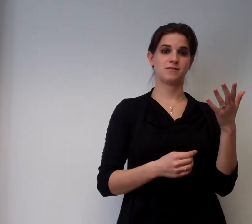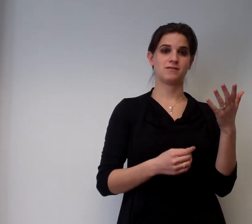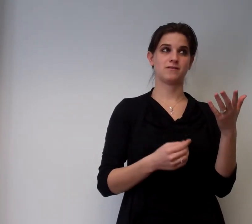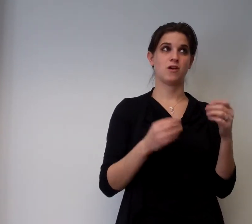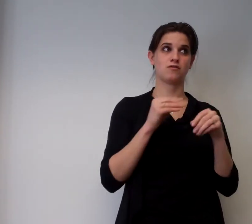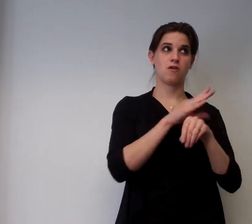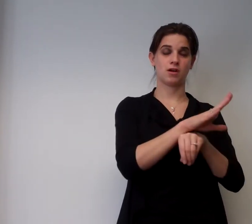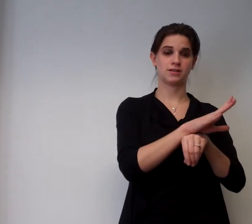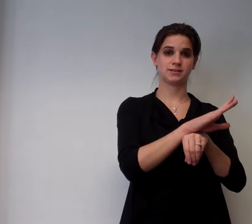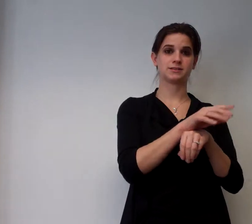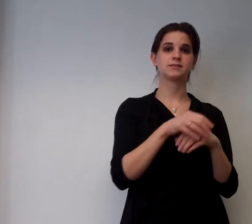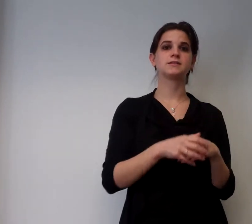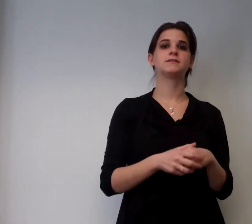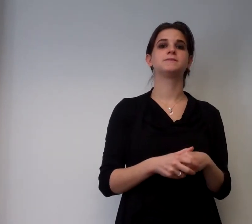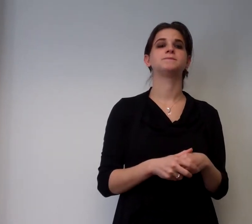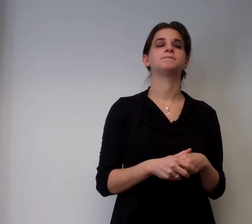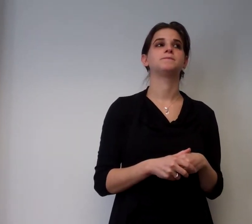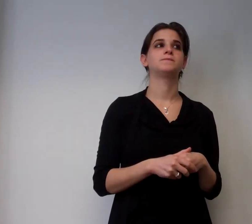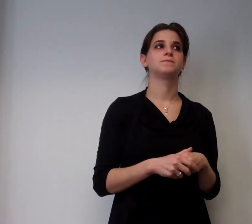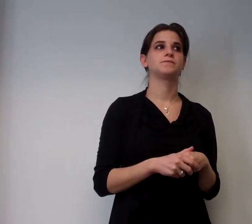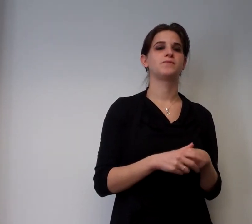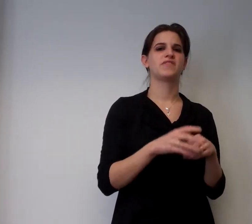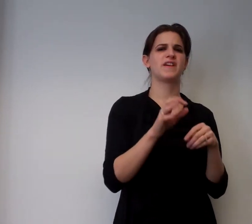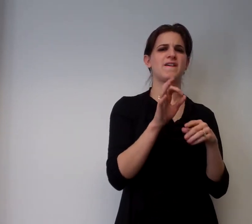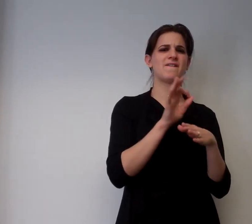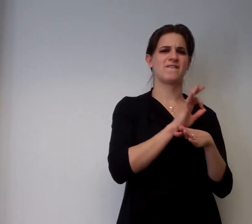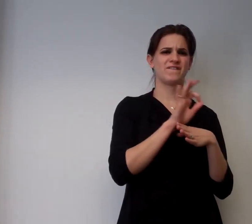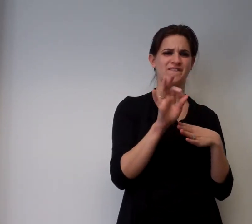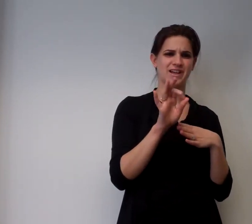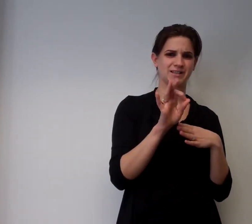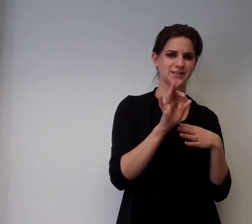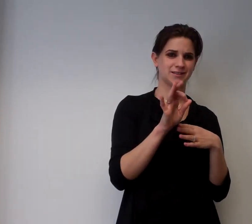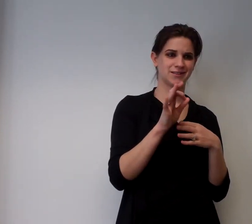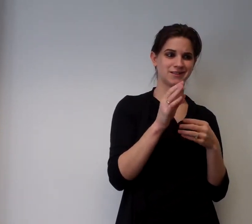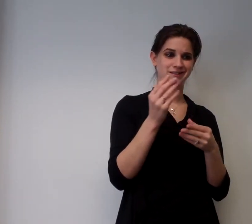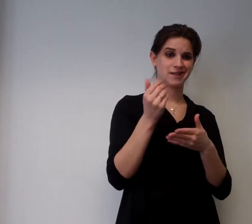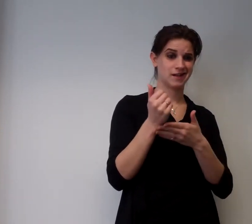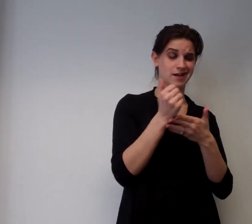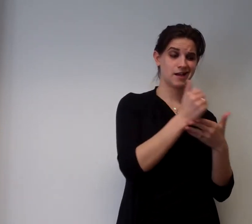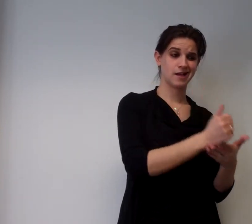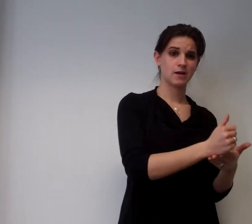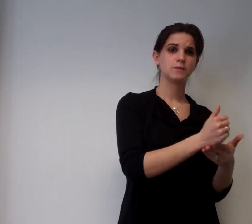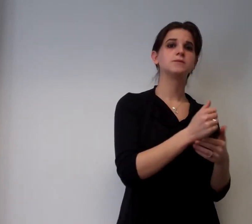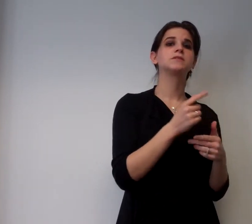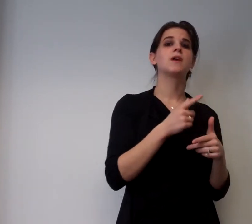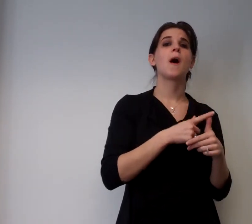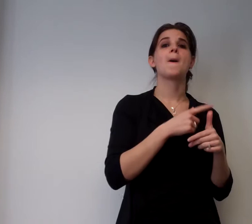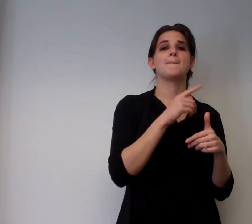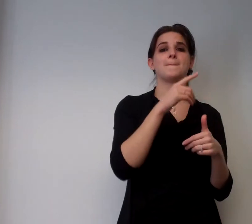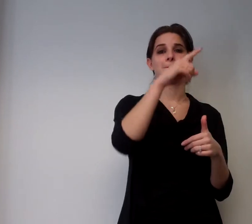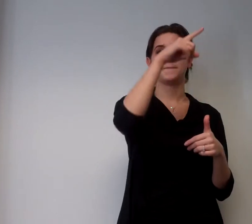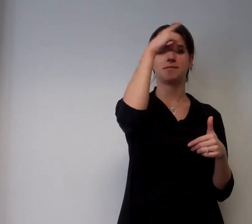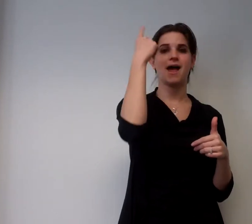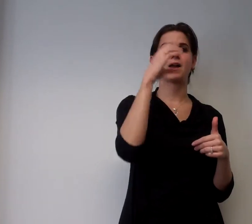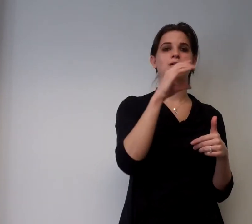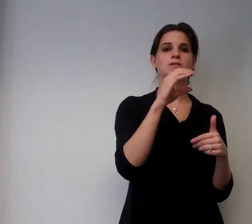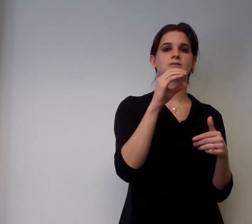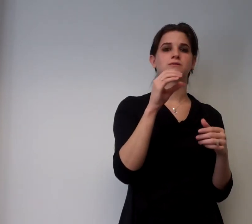Factors contributing to the civil rights movement. One of them, they say, is black urbanization. When did that black urbanization